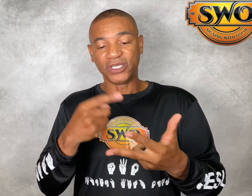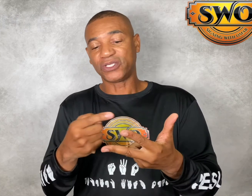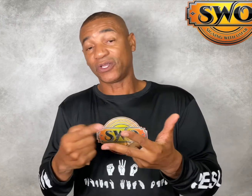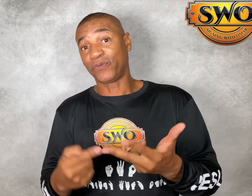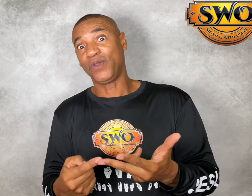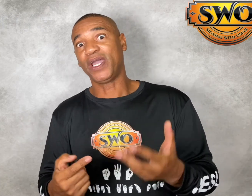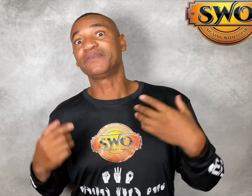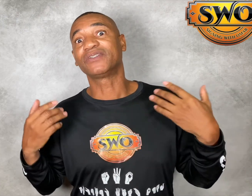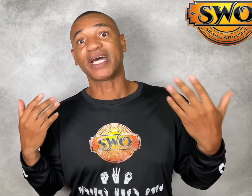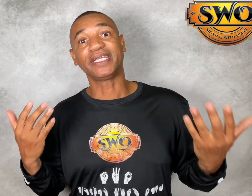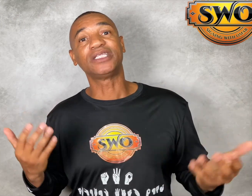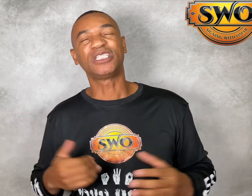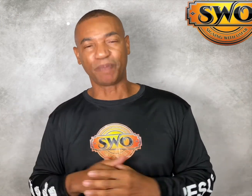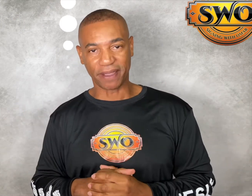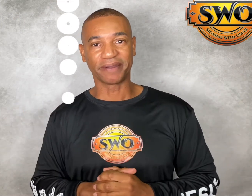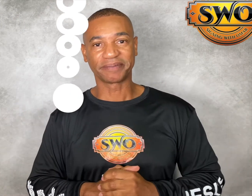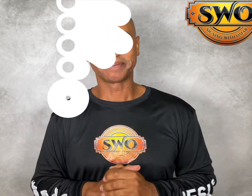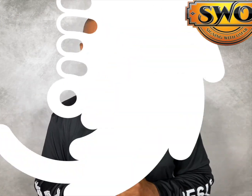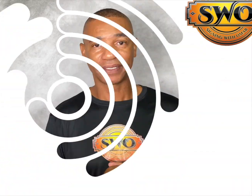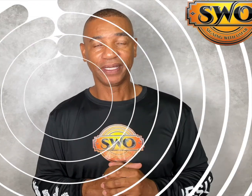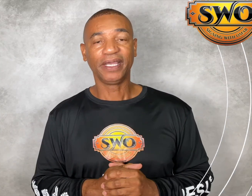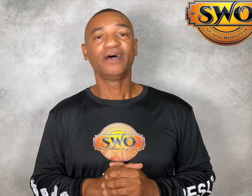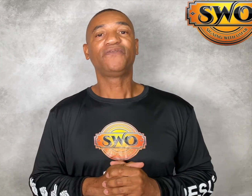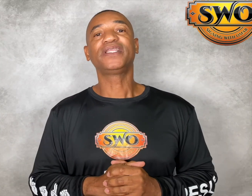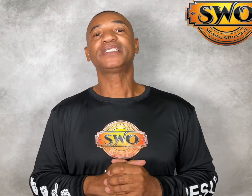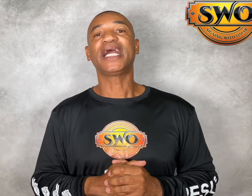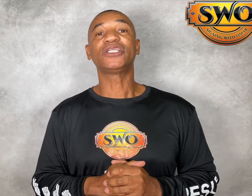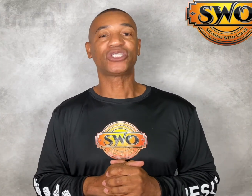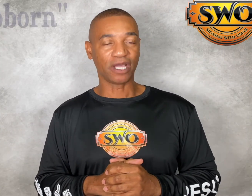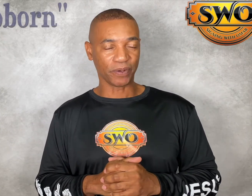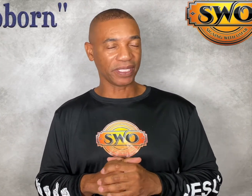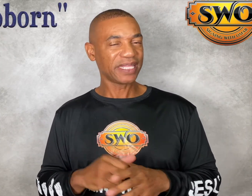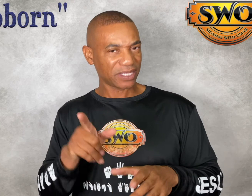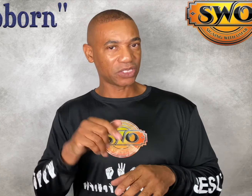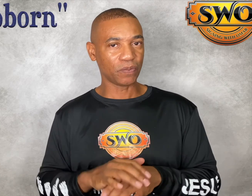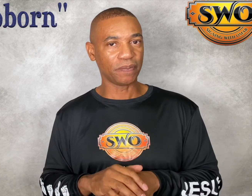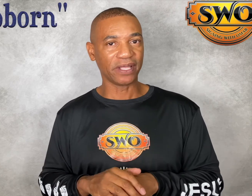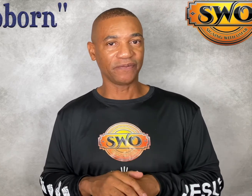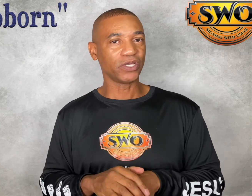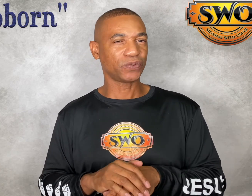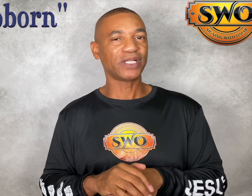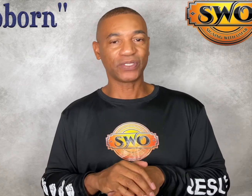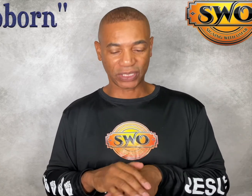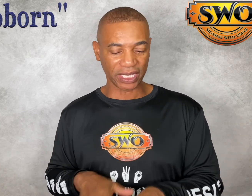are the three ways of signing spare. For the sign stubborn, and I did this in one of my other videos, but I'll do this again.